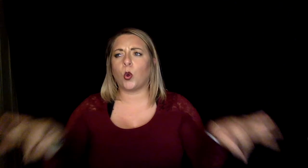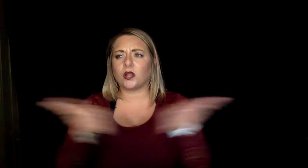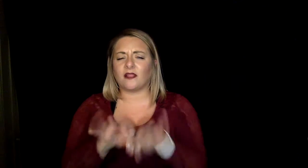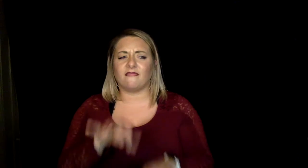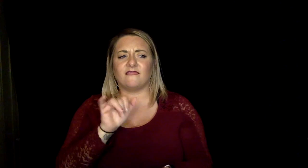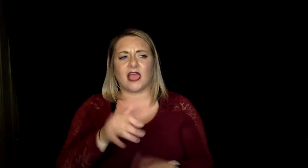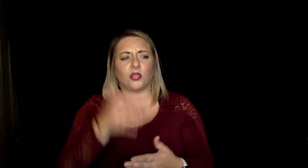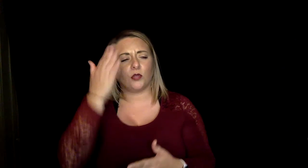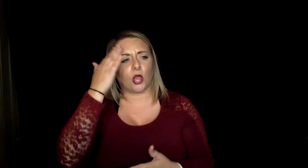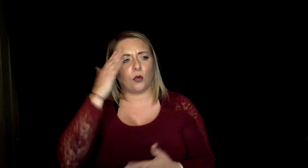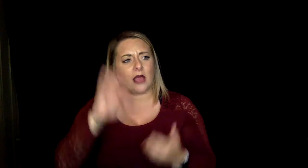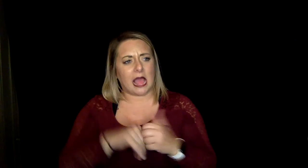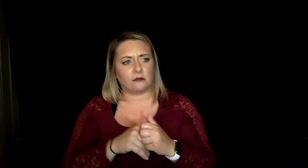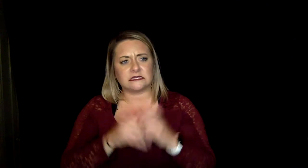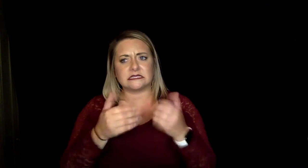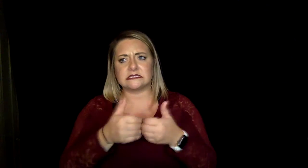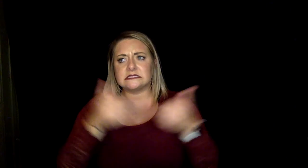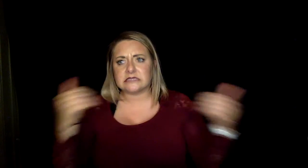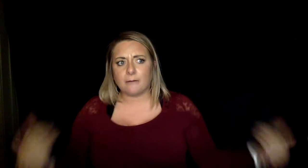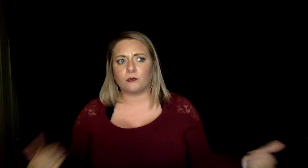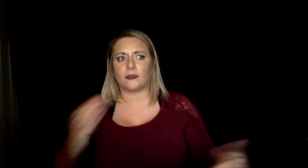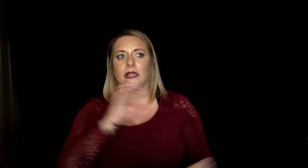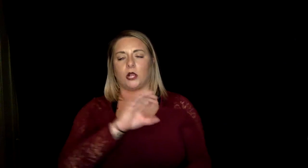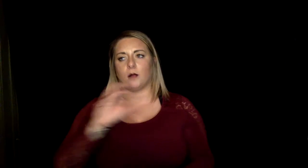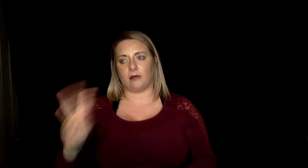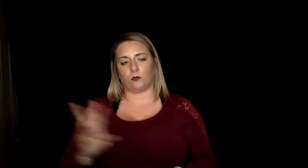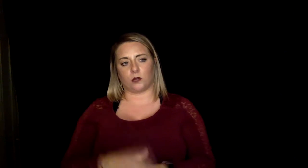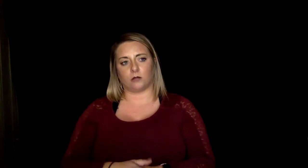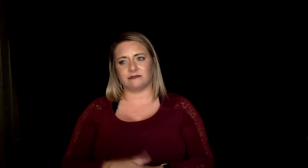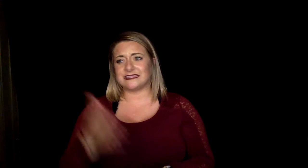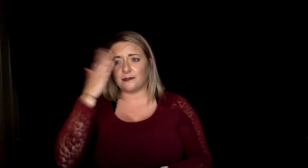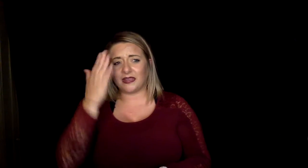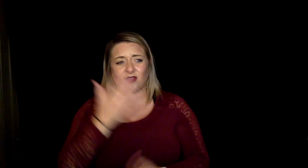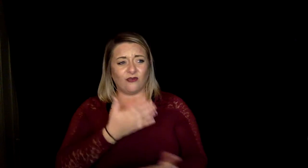important that you know how to separate a compound word? Does anybody know?